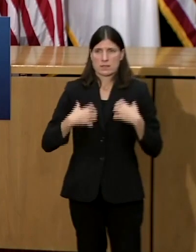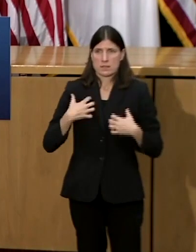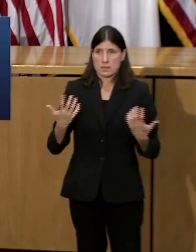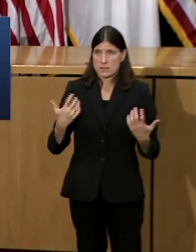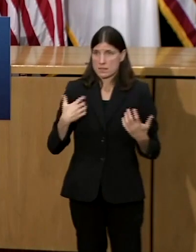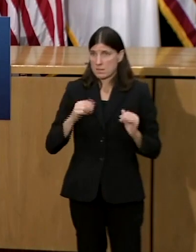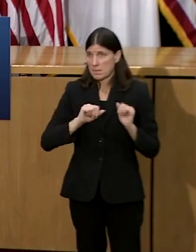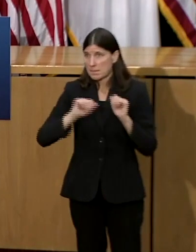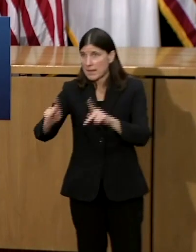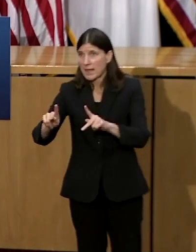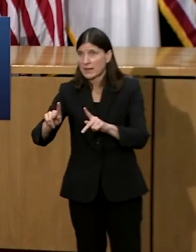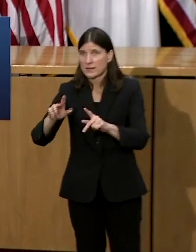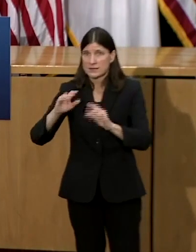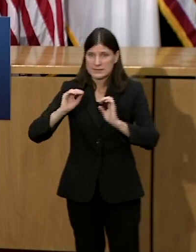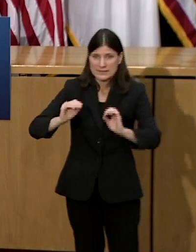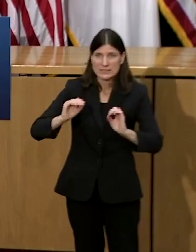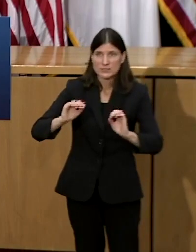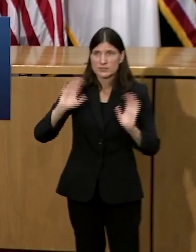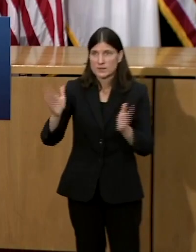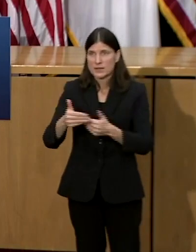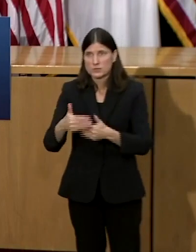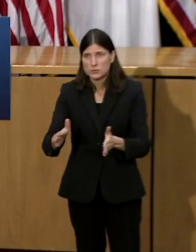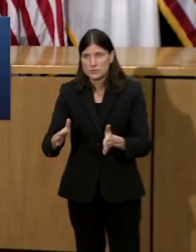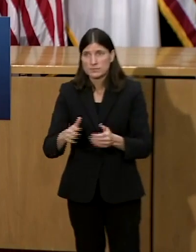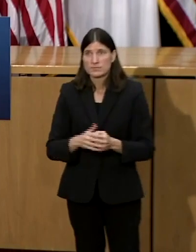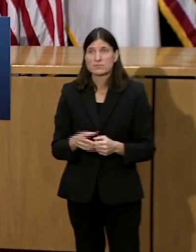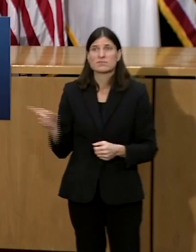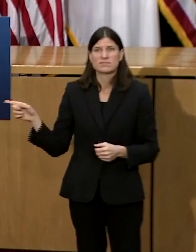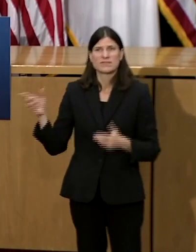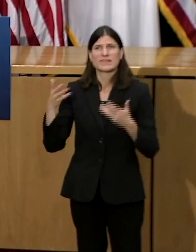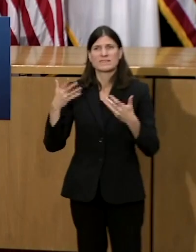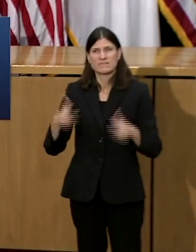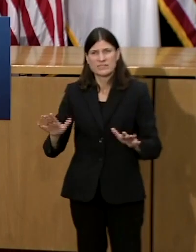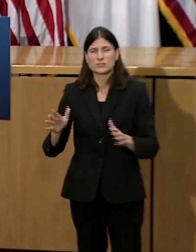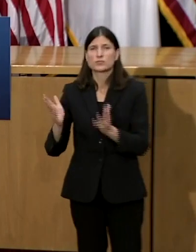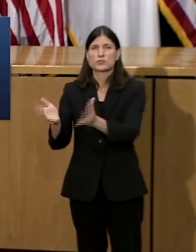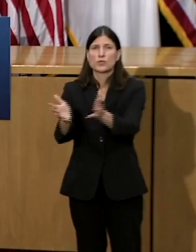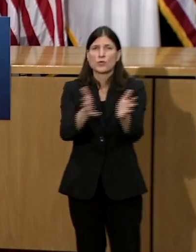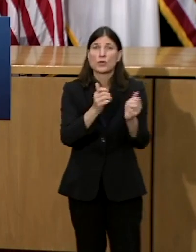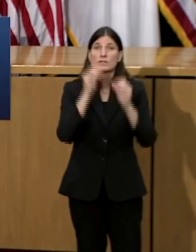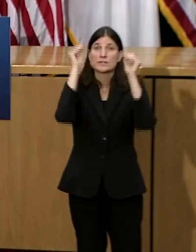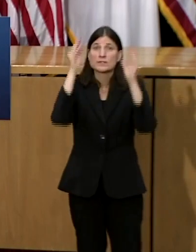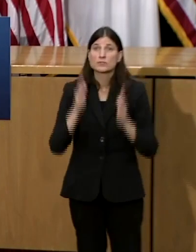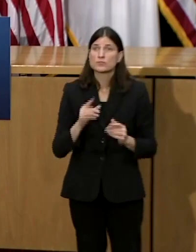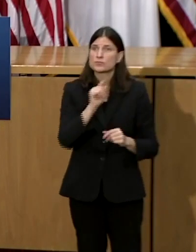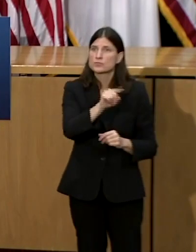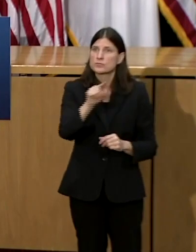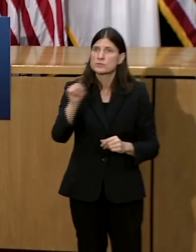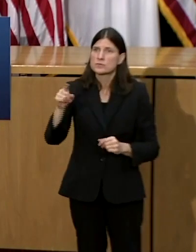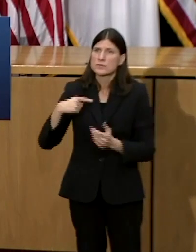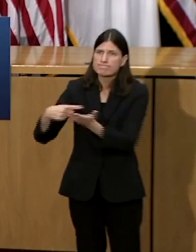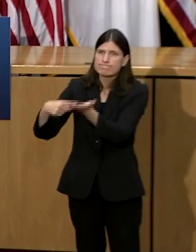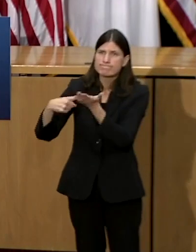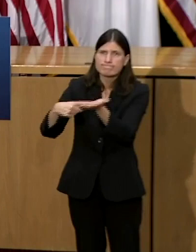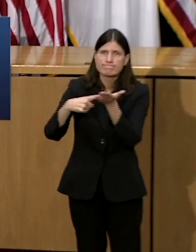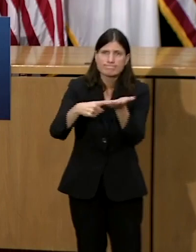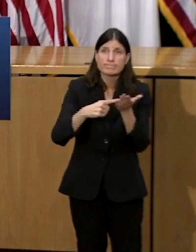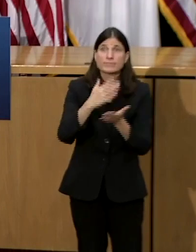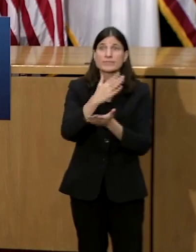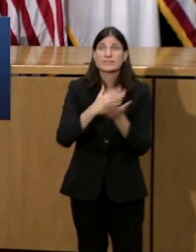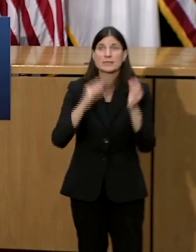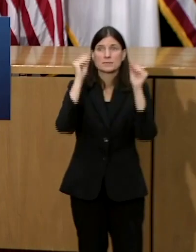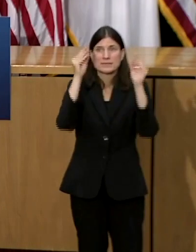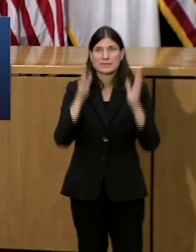centers professionally who reach out beyond the walls of the school to create medical neighborhoods for their students, even during remote